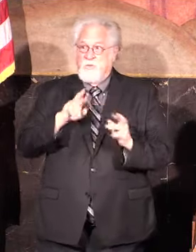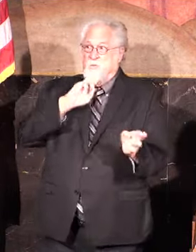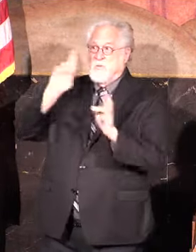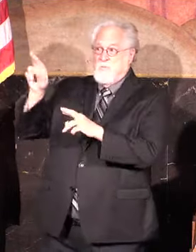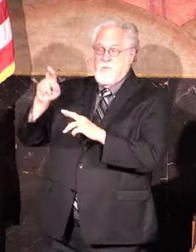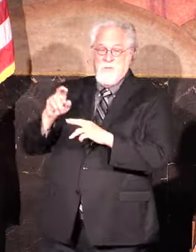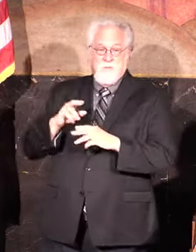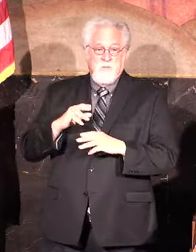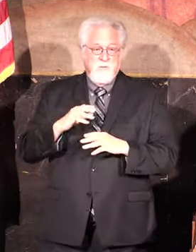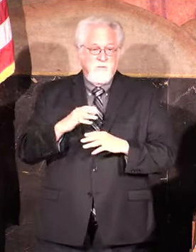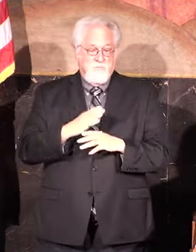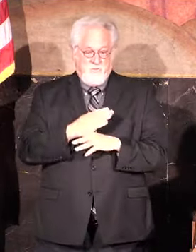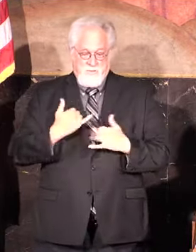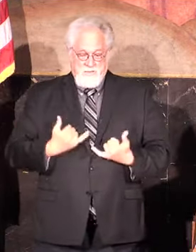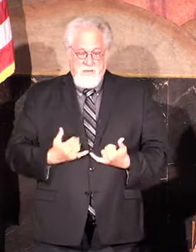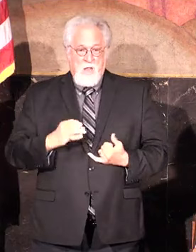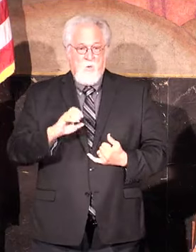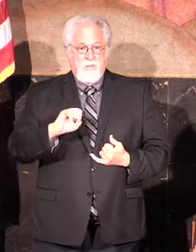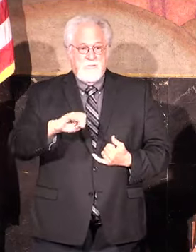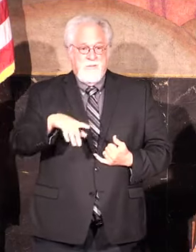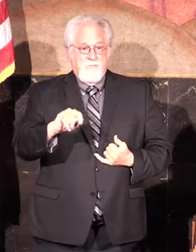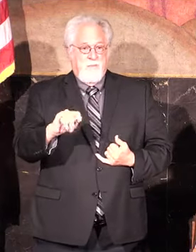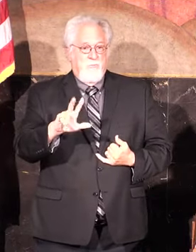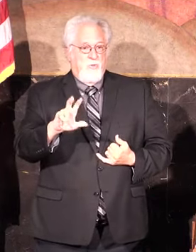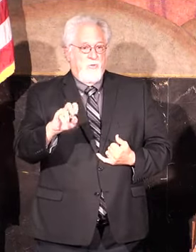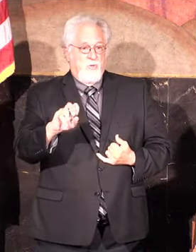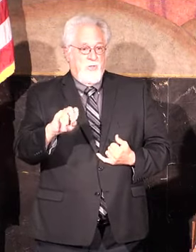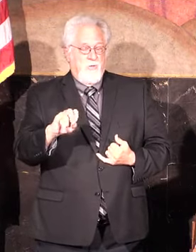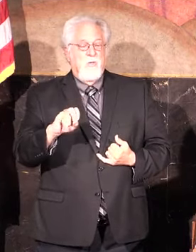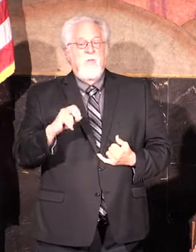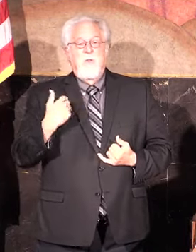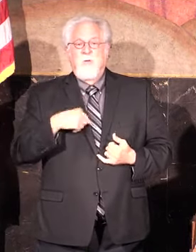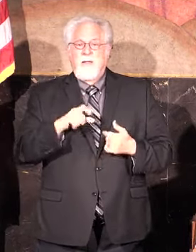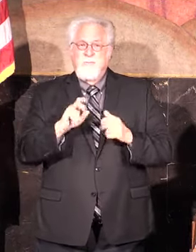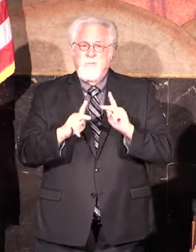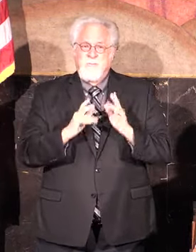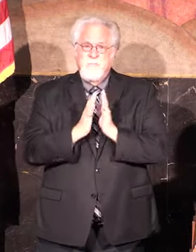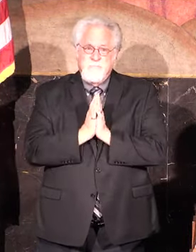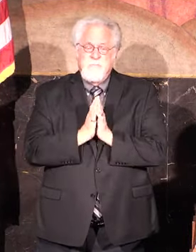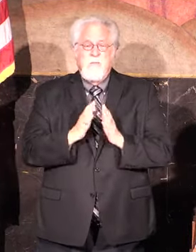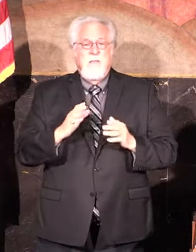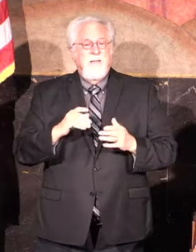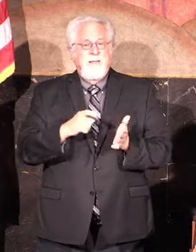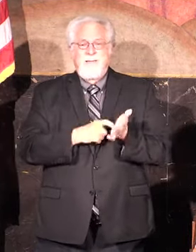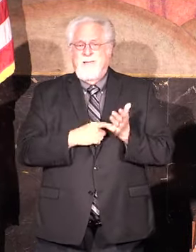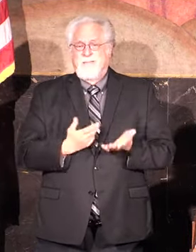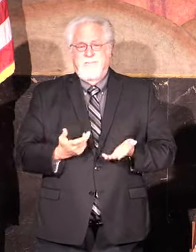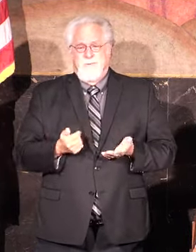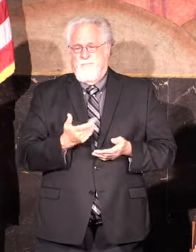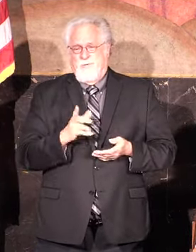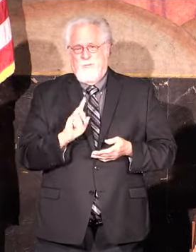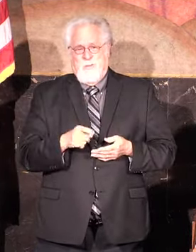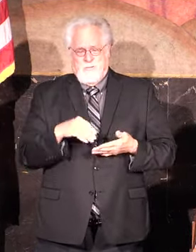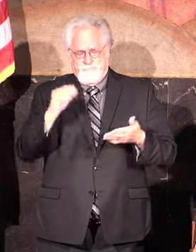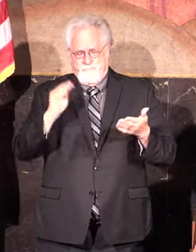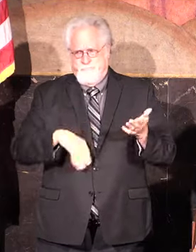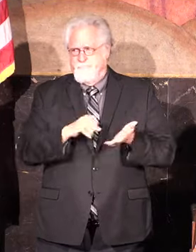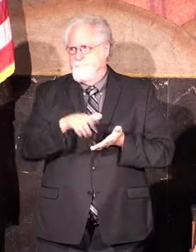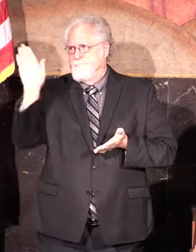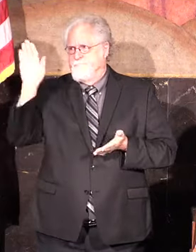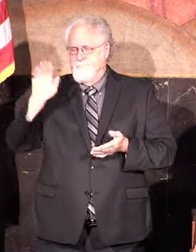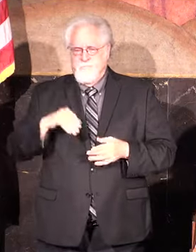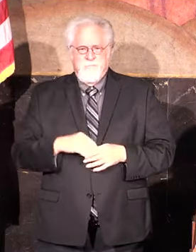now and September the 30th. So we're asking people to do that. It only takes a few minutes